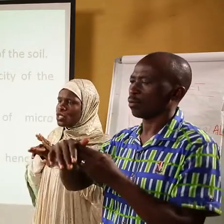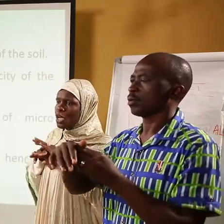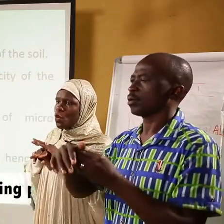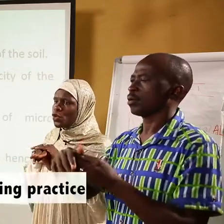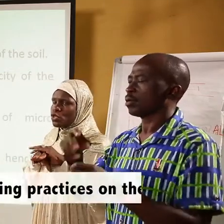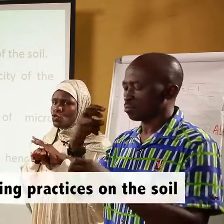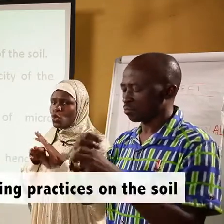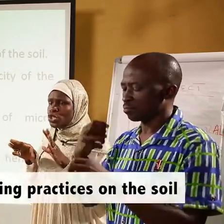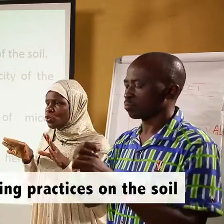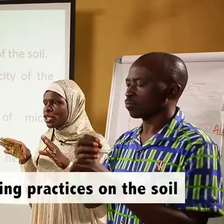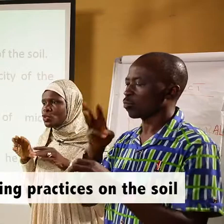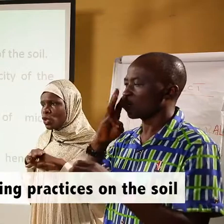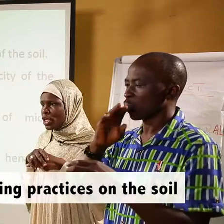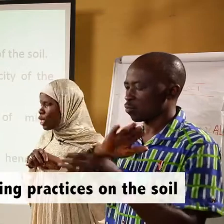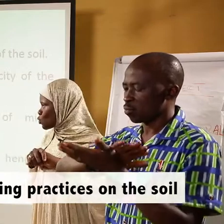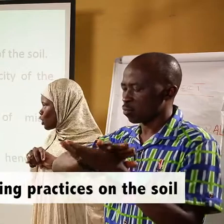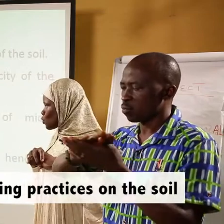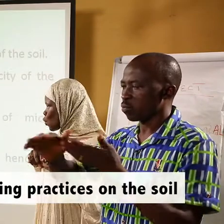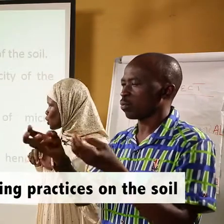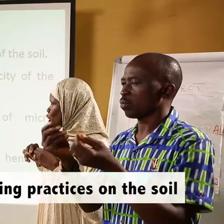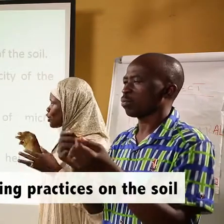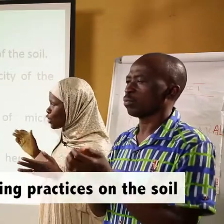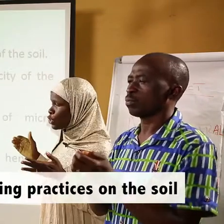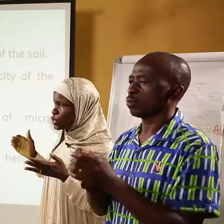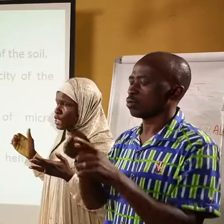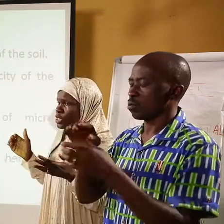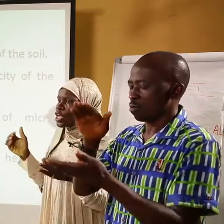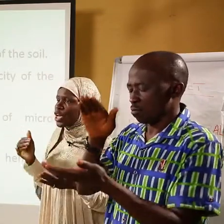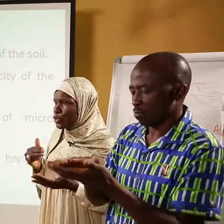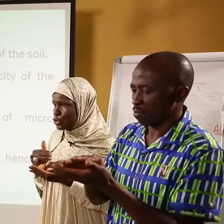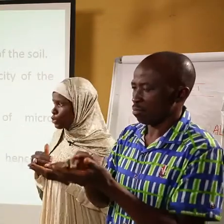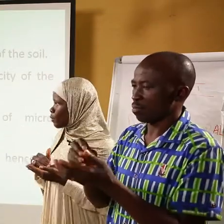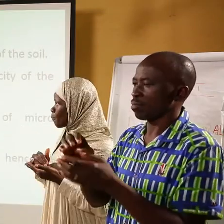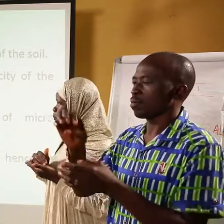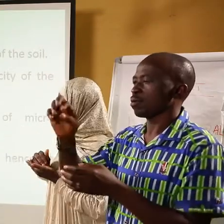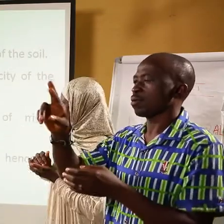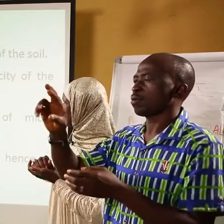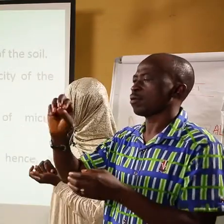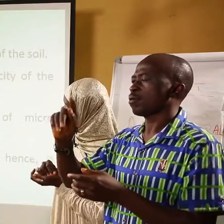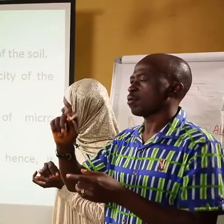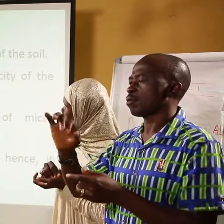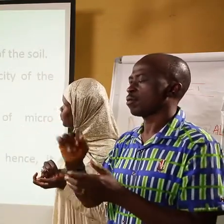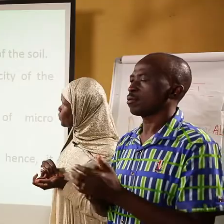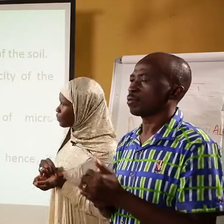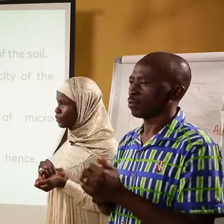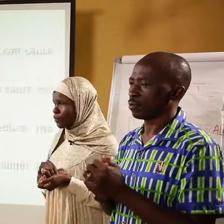for water or rain to wash away the soil. So it reduces erosion.